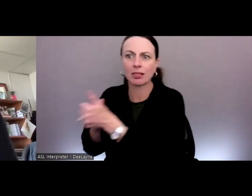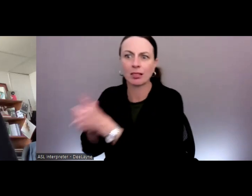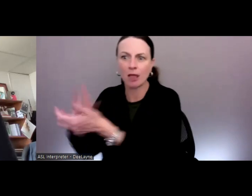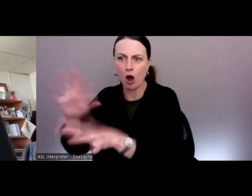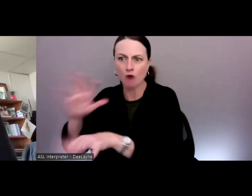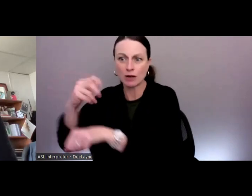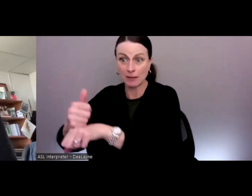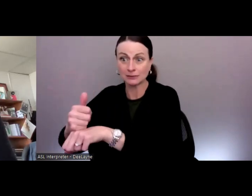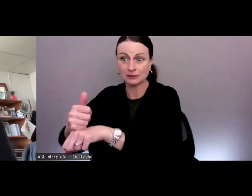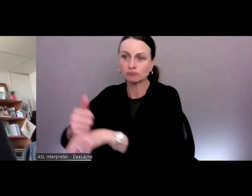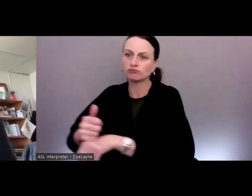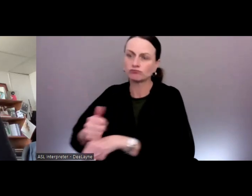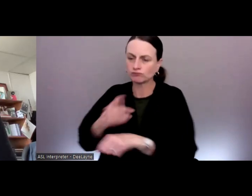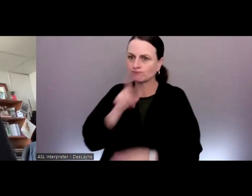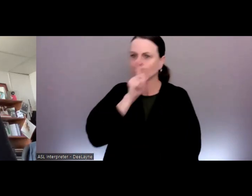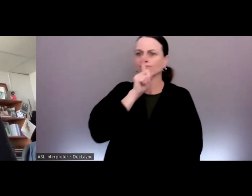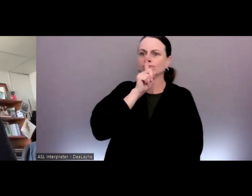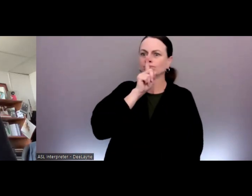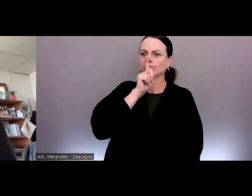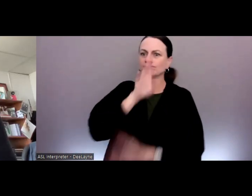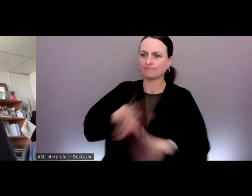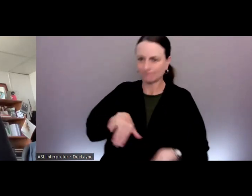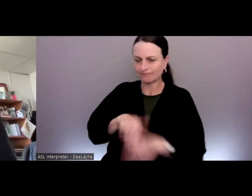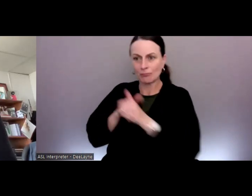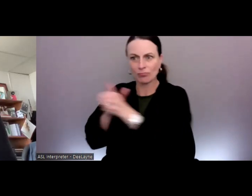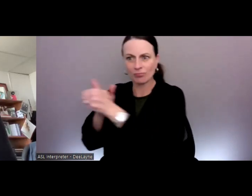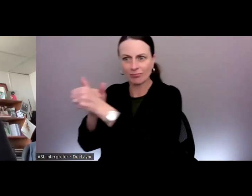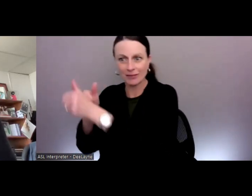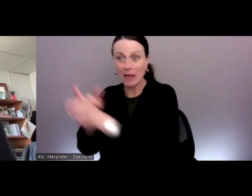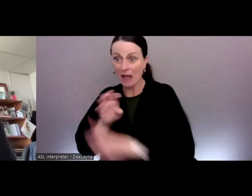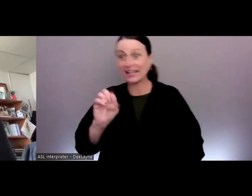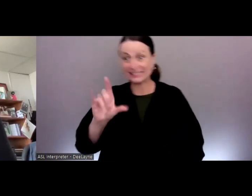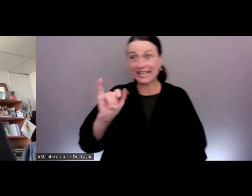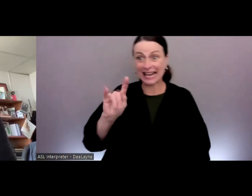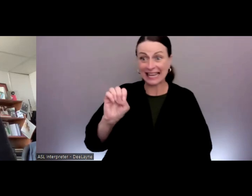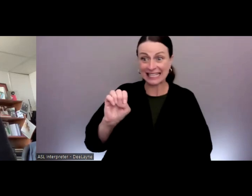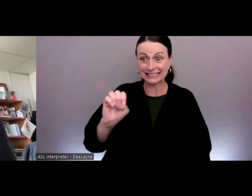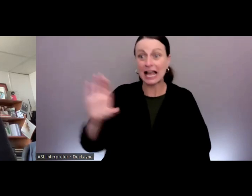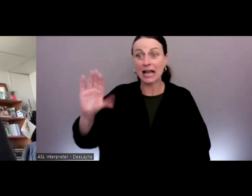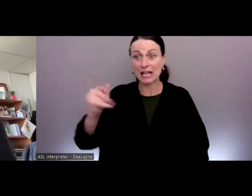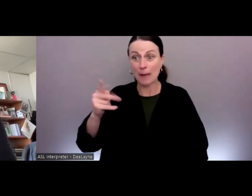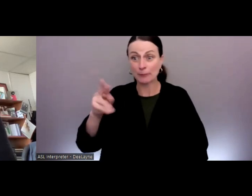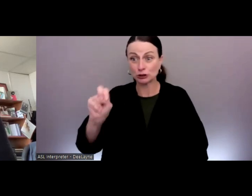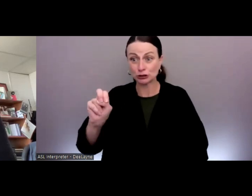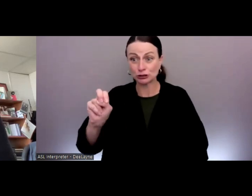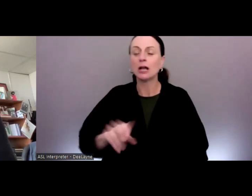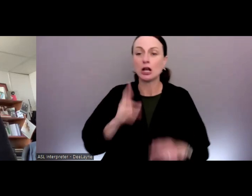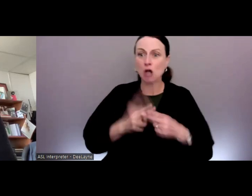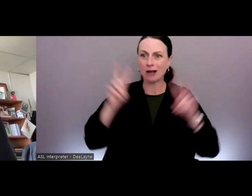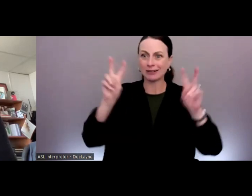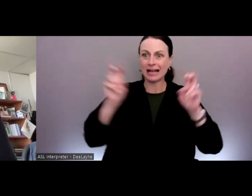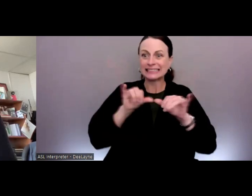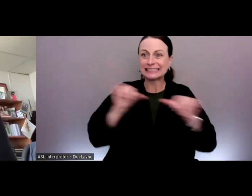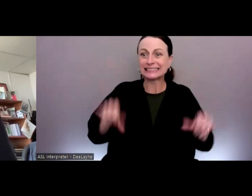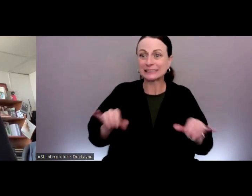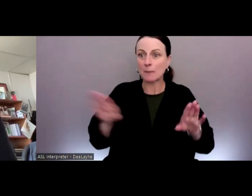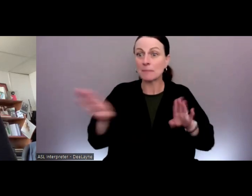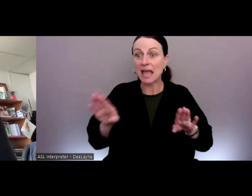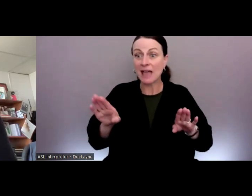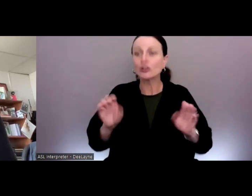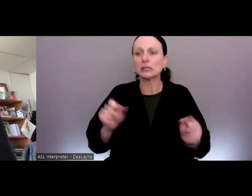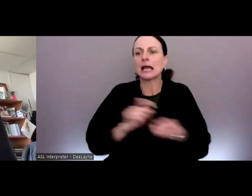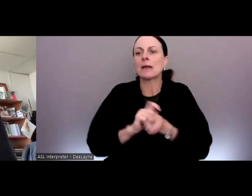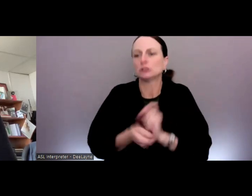place. This is the elite capture and what Taiwo calls system behavior that can be